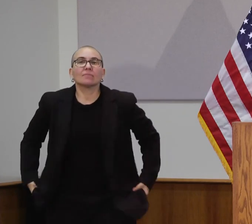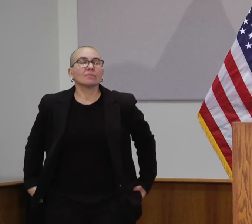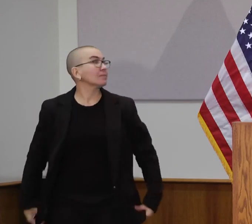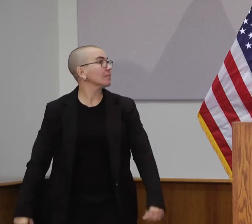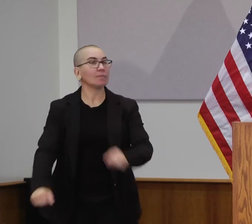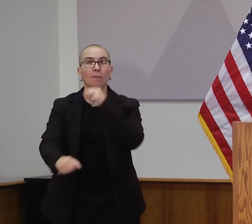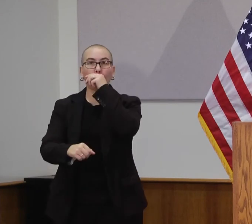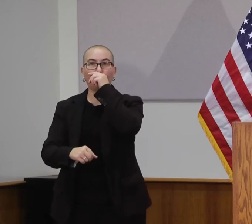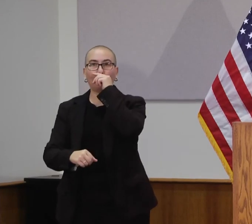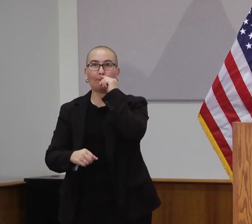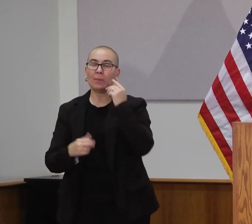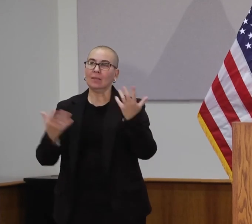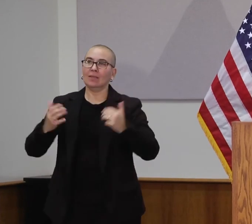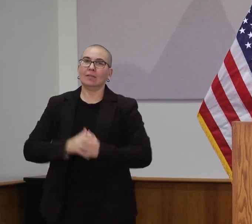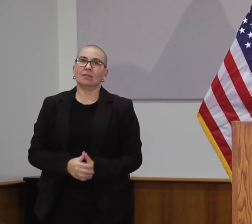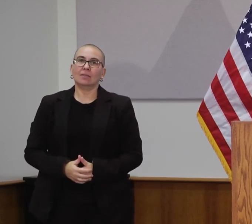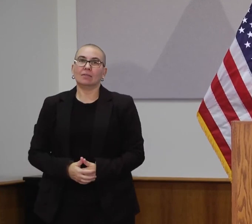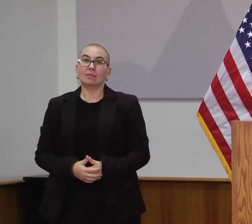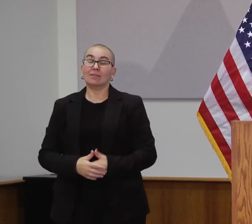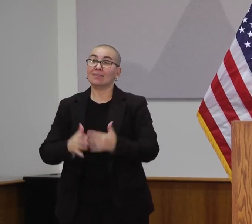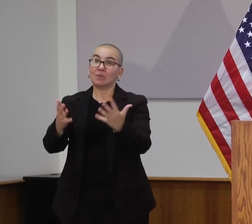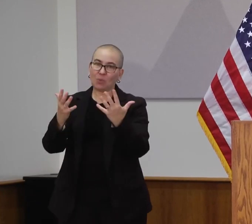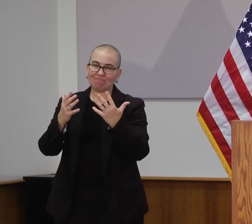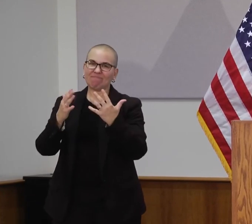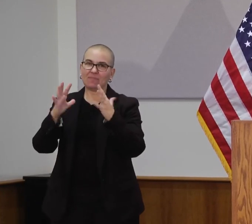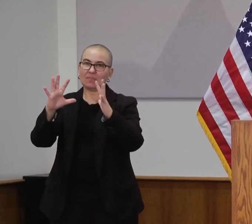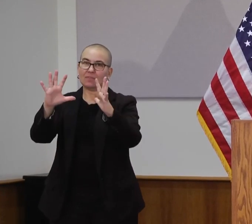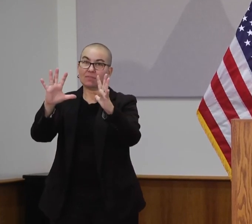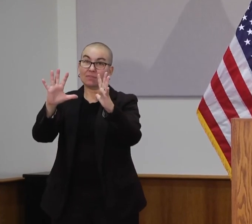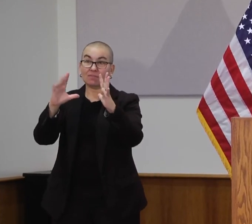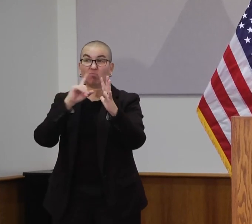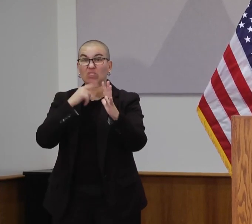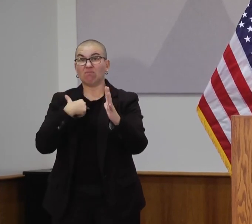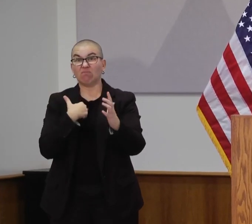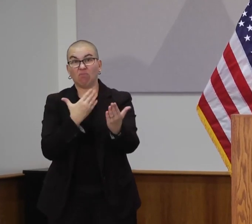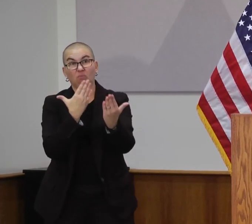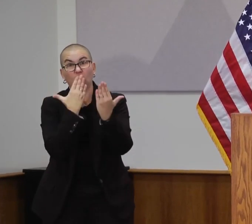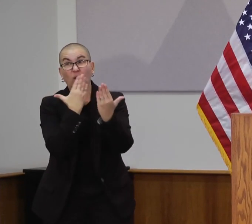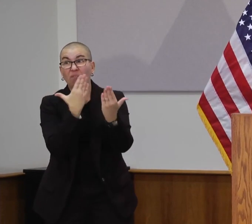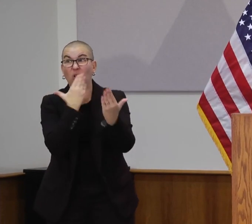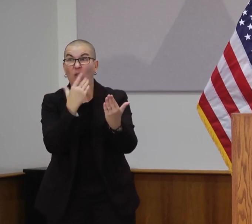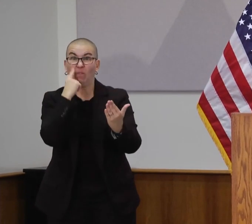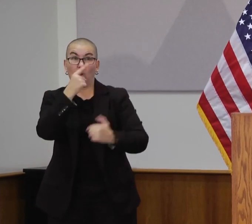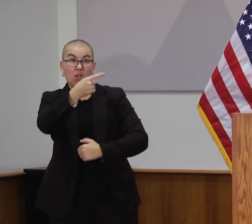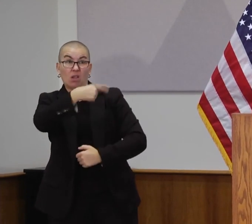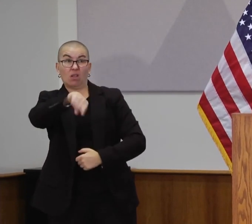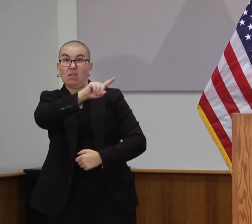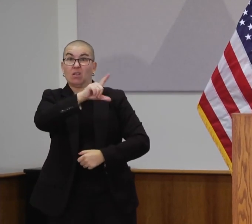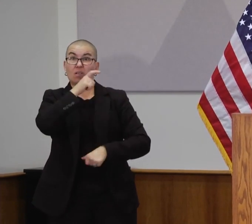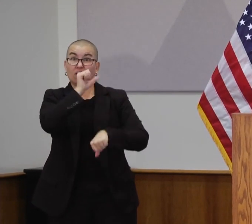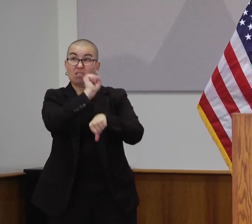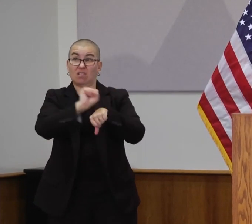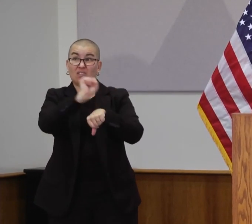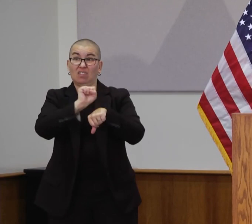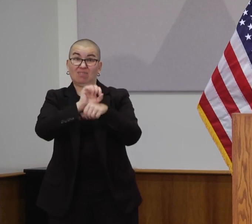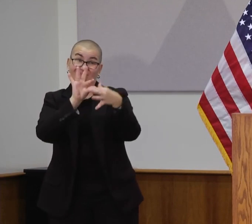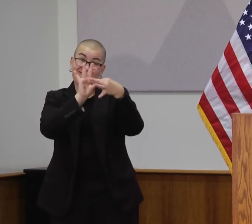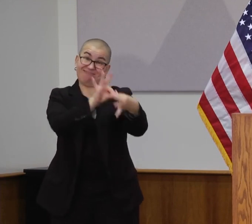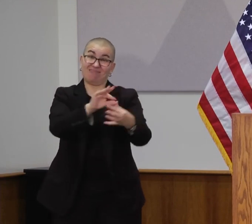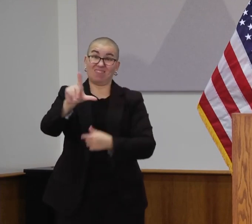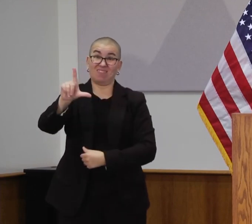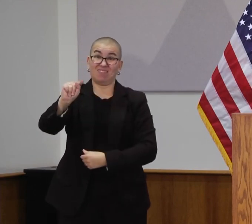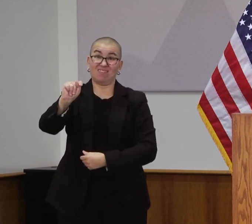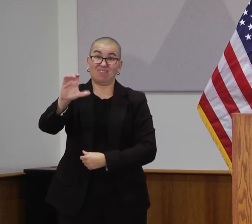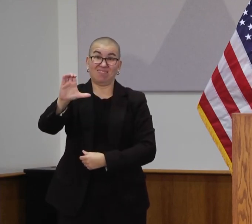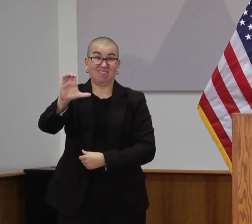Well, I think, we continue to be very grateful for all the work that providers in the long-term care sector have been doing